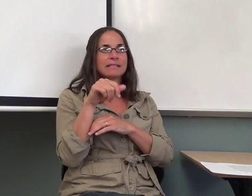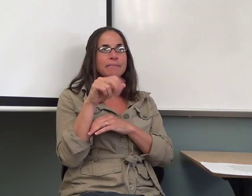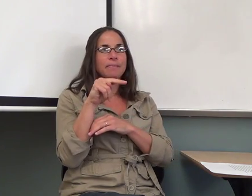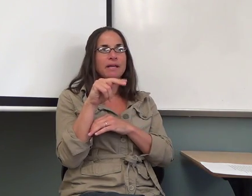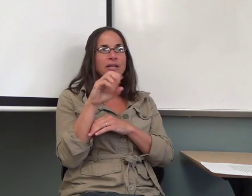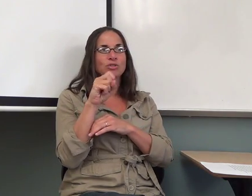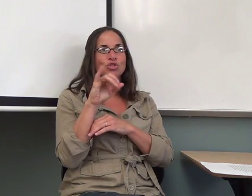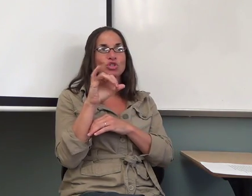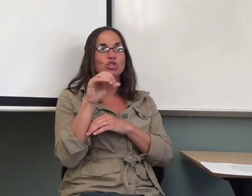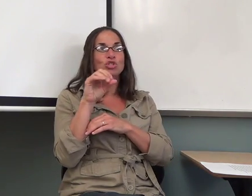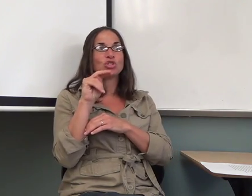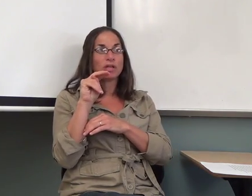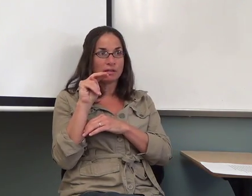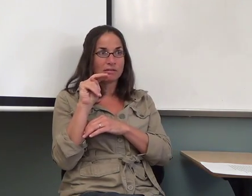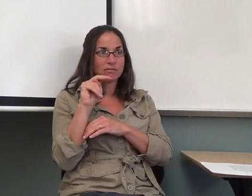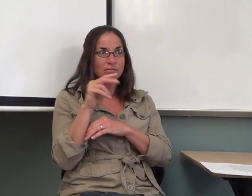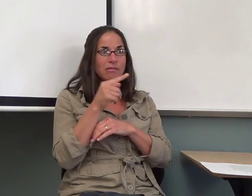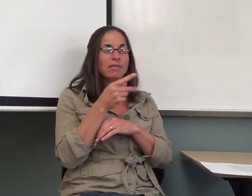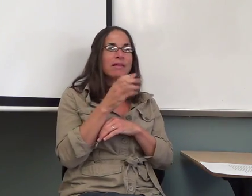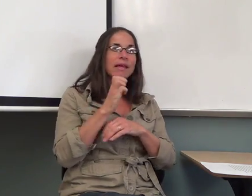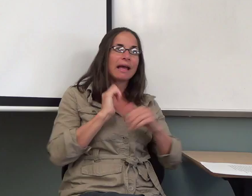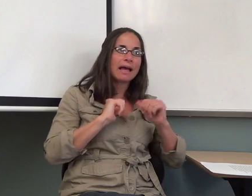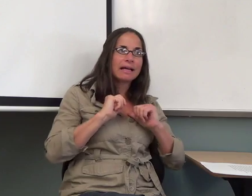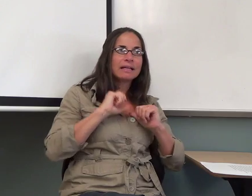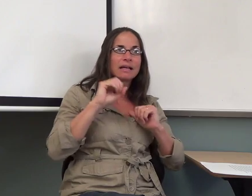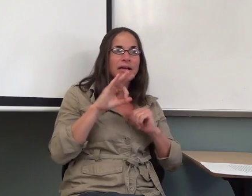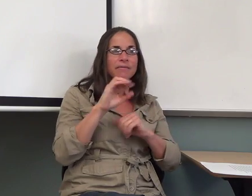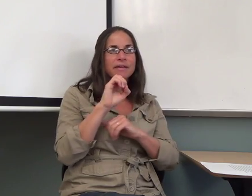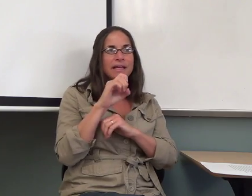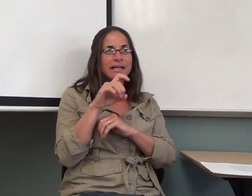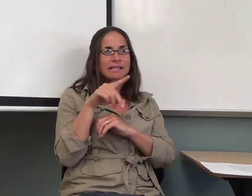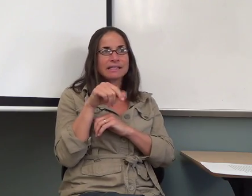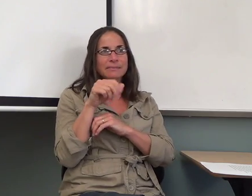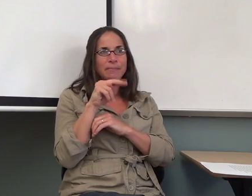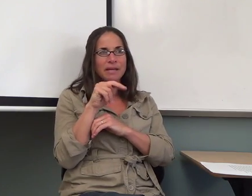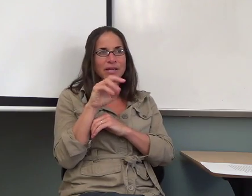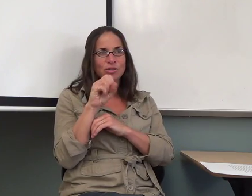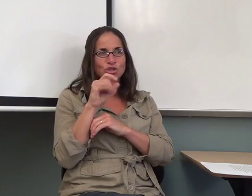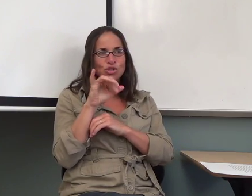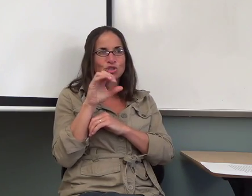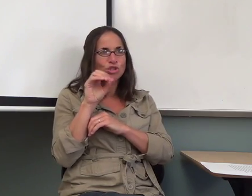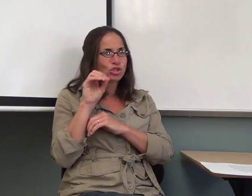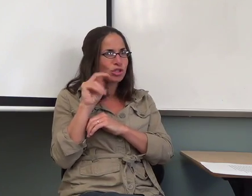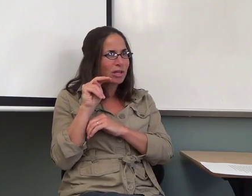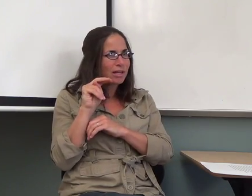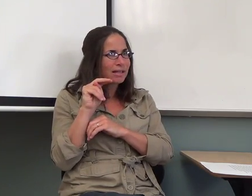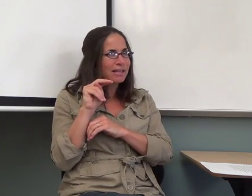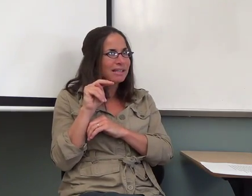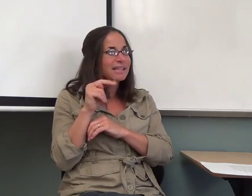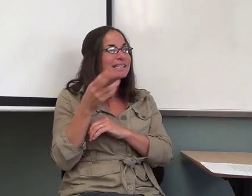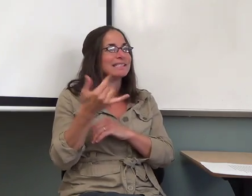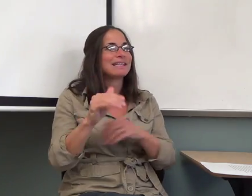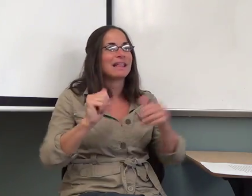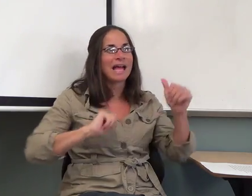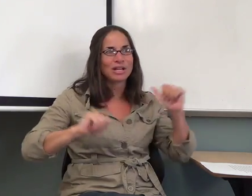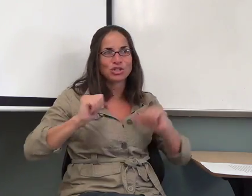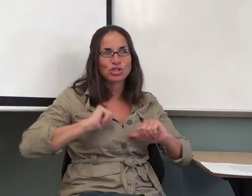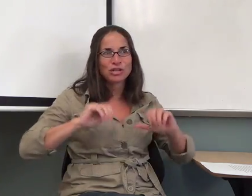what about that? The act of expansion. Is that still an action? It is, isn't it? Mm-hmm. Yeah. So an